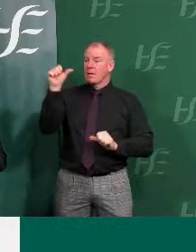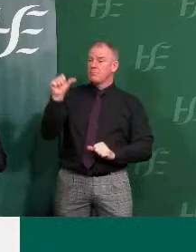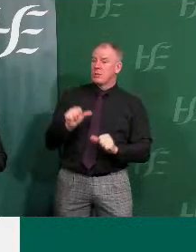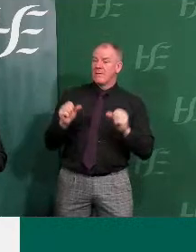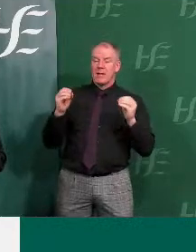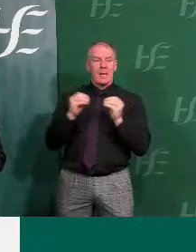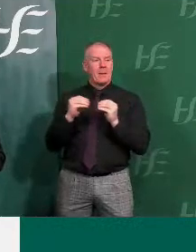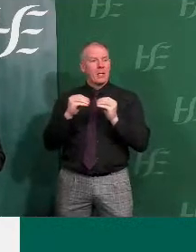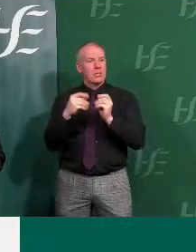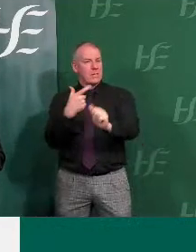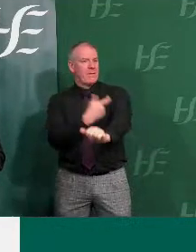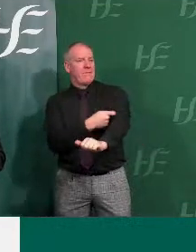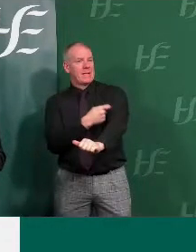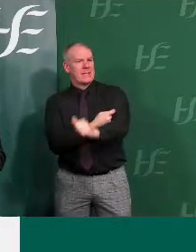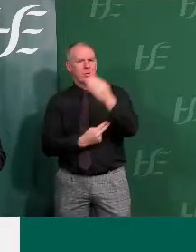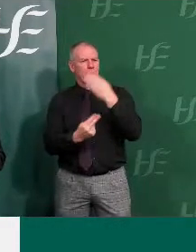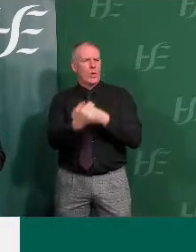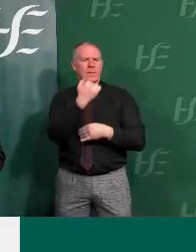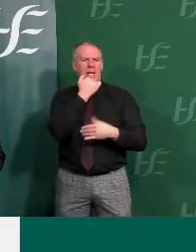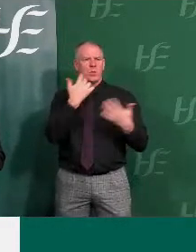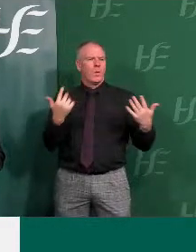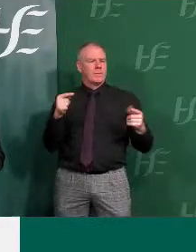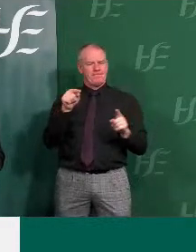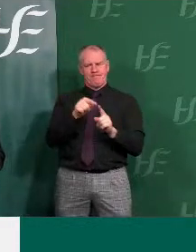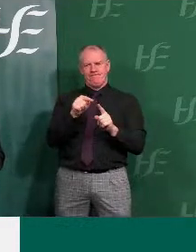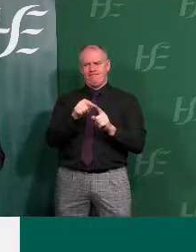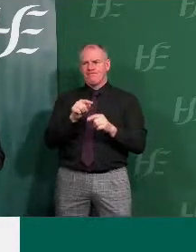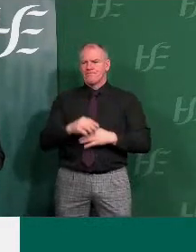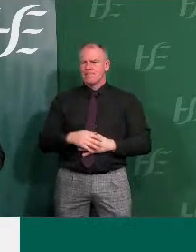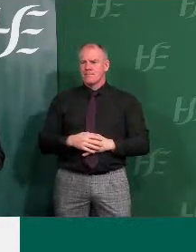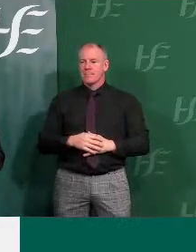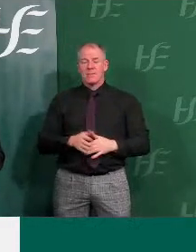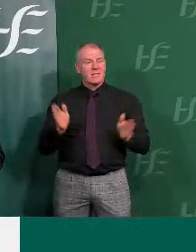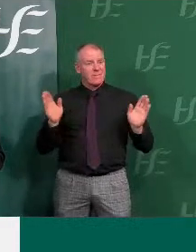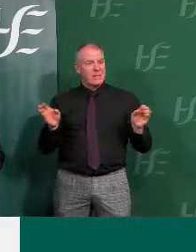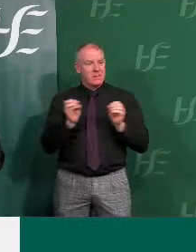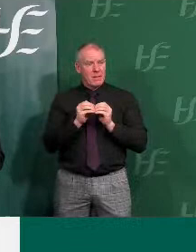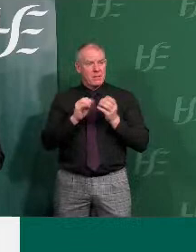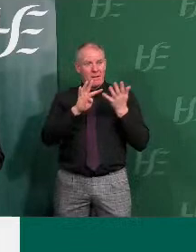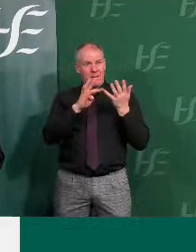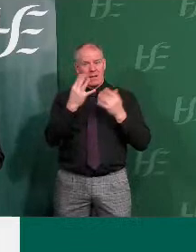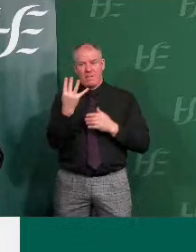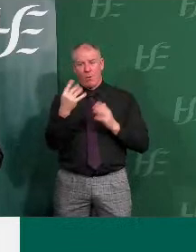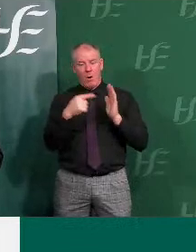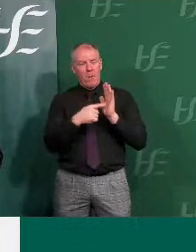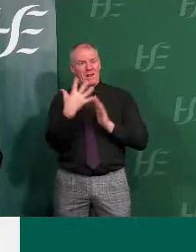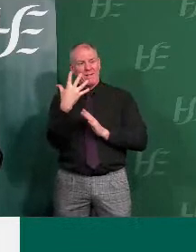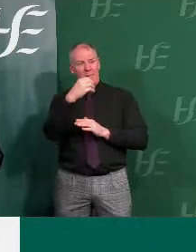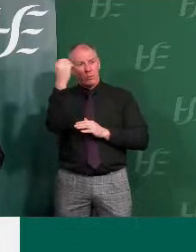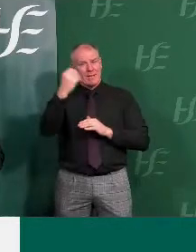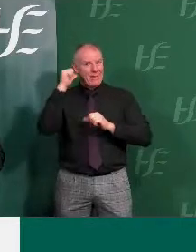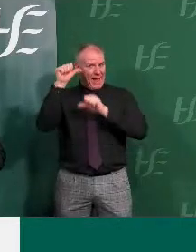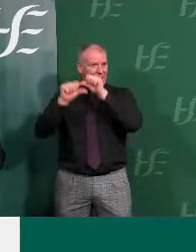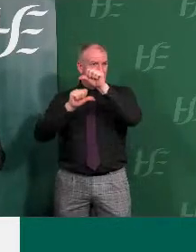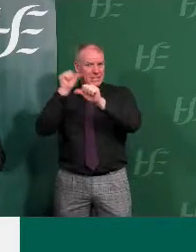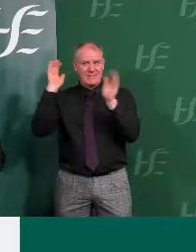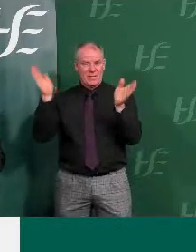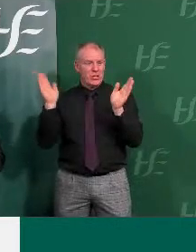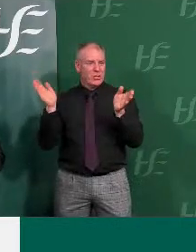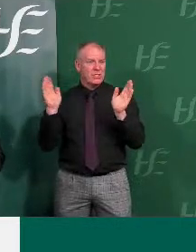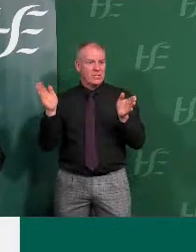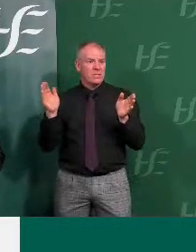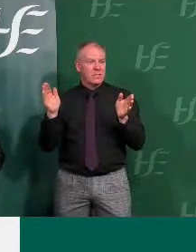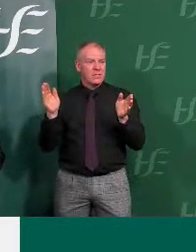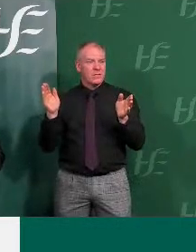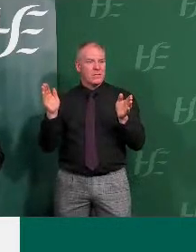on the vaccinations update, and we are, as we've shown previously now, 94.5% of the adult population